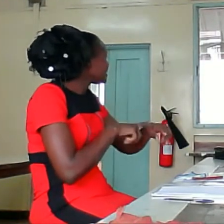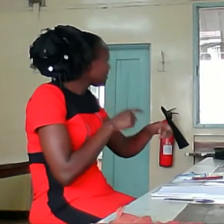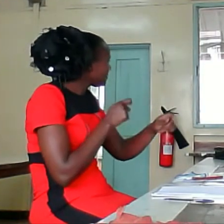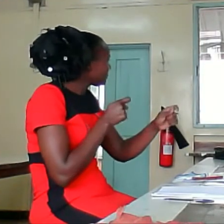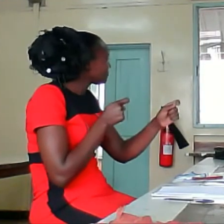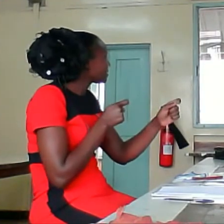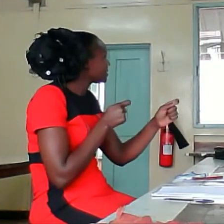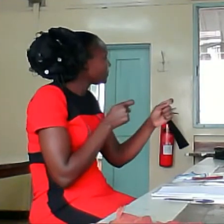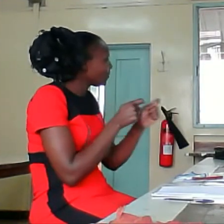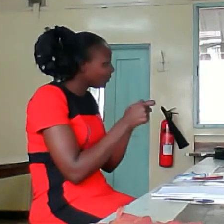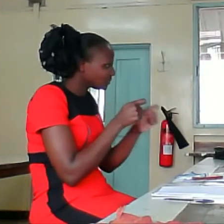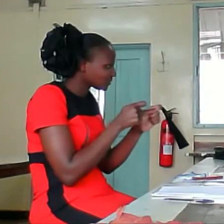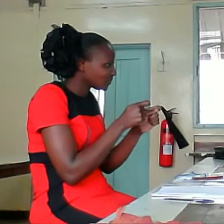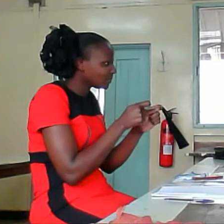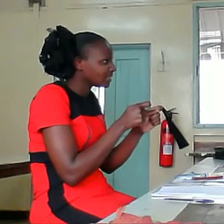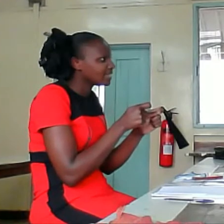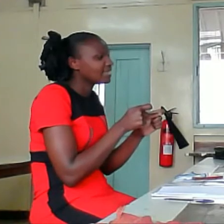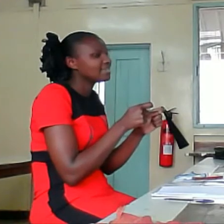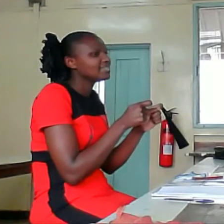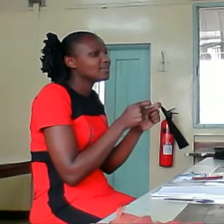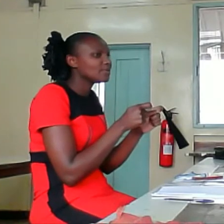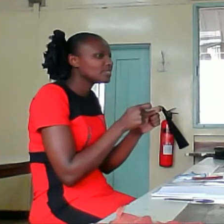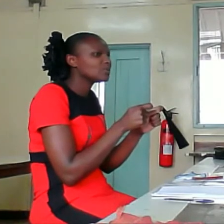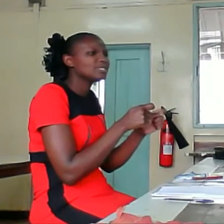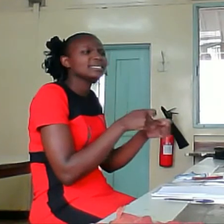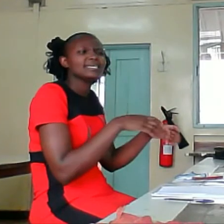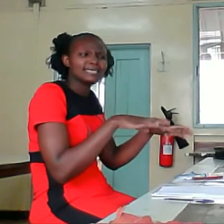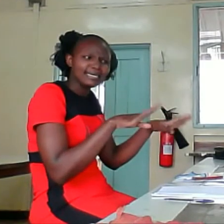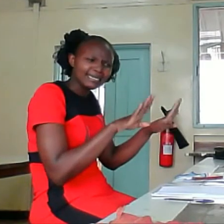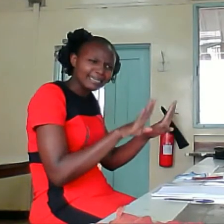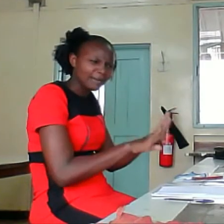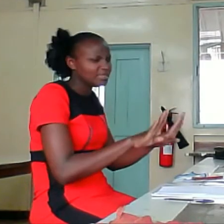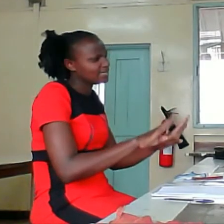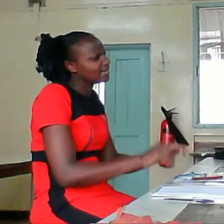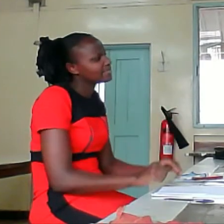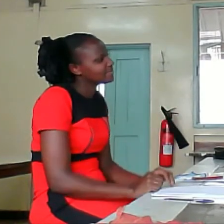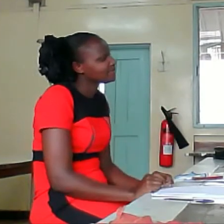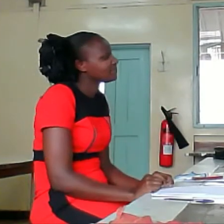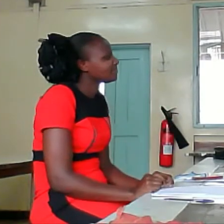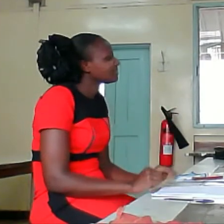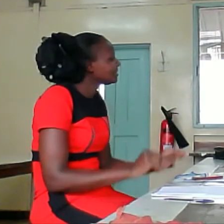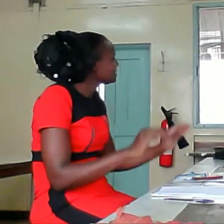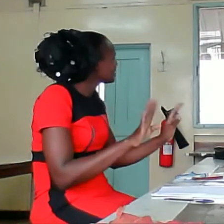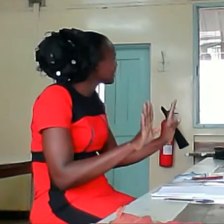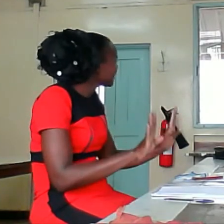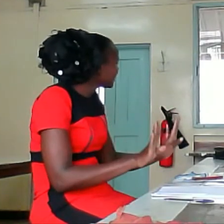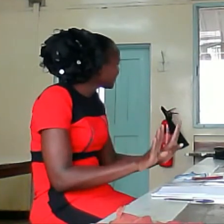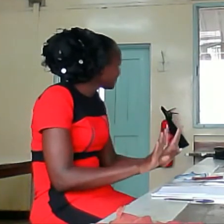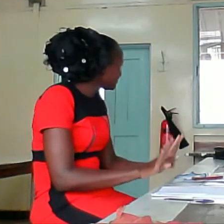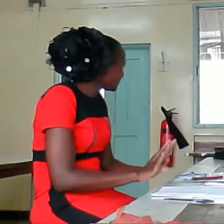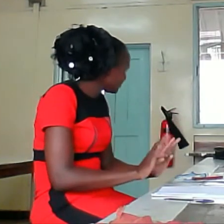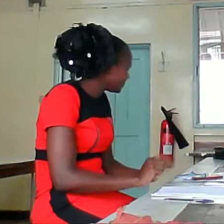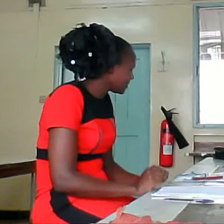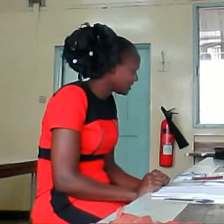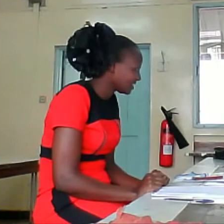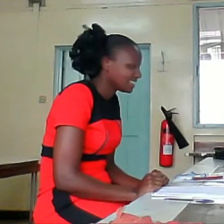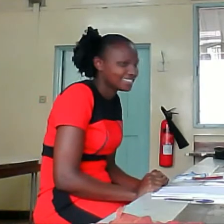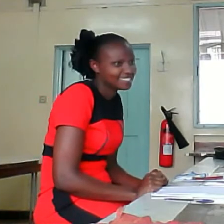Time control. Lakini lockdown ni kabisa. Is close.